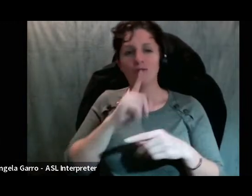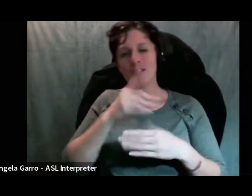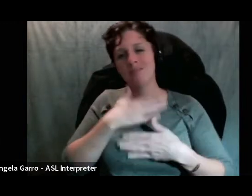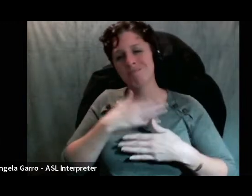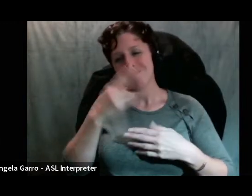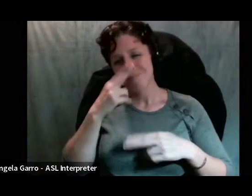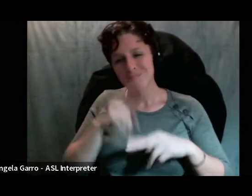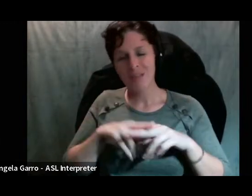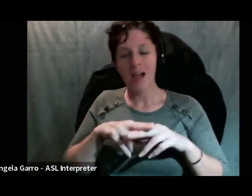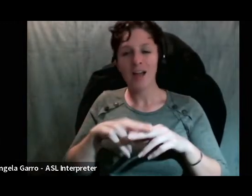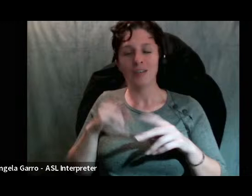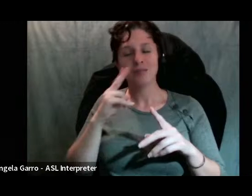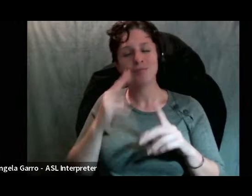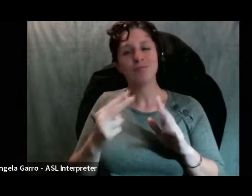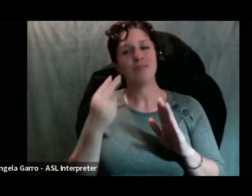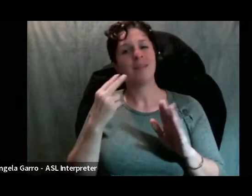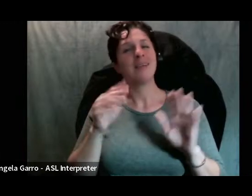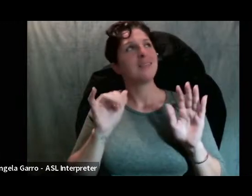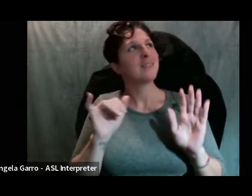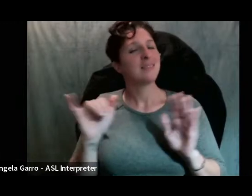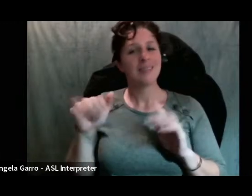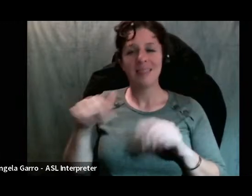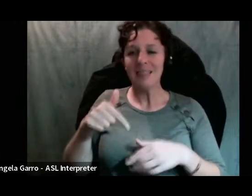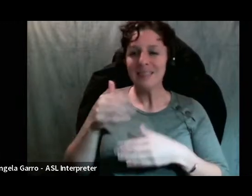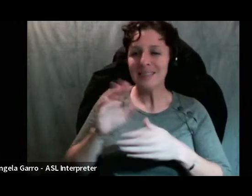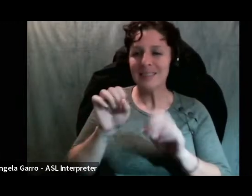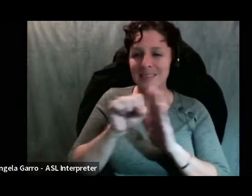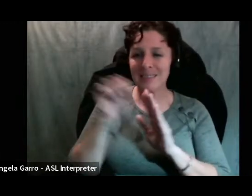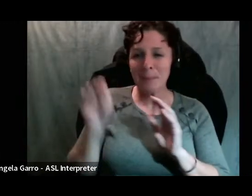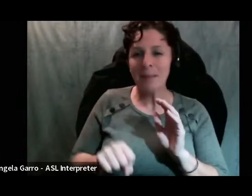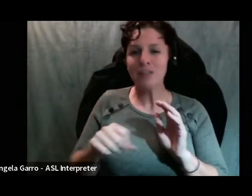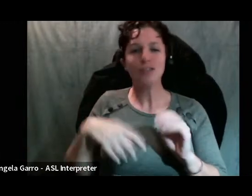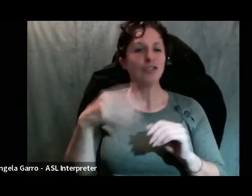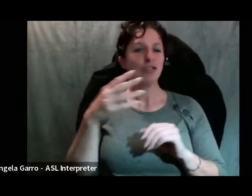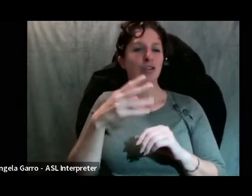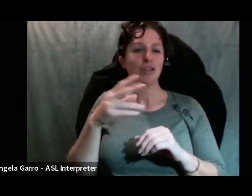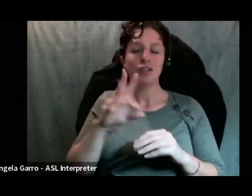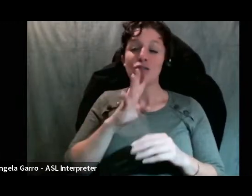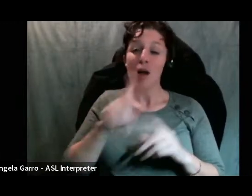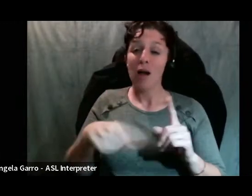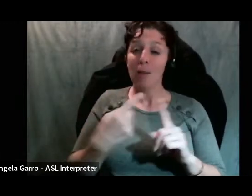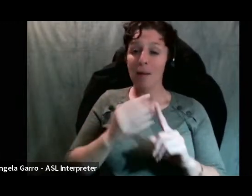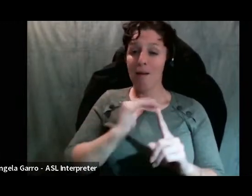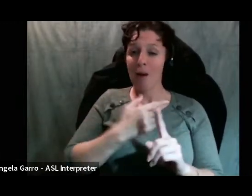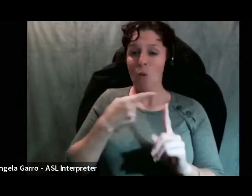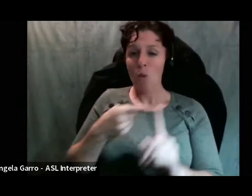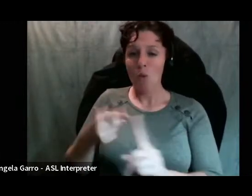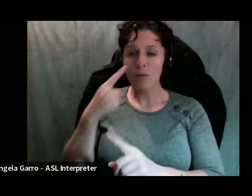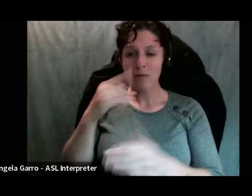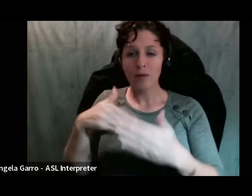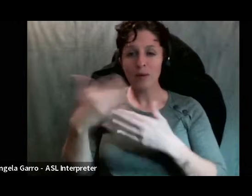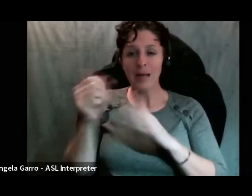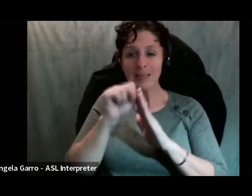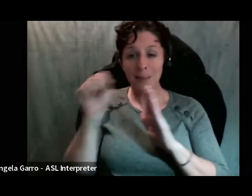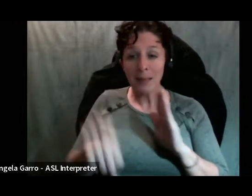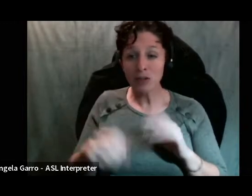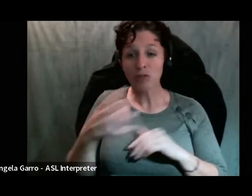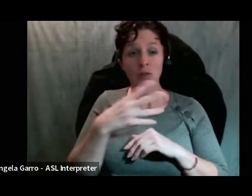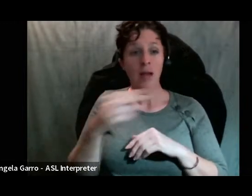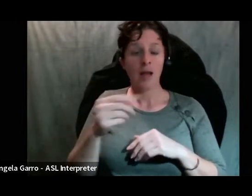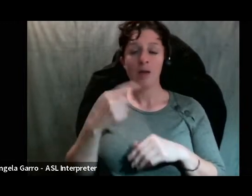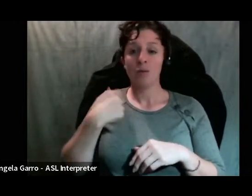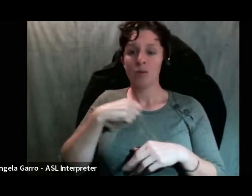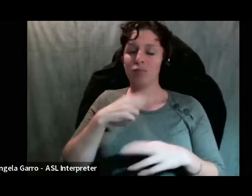reflecting on this semester and talking about our goals for next semester. We were also honored